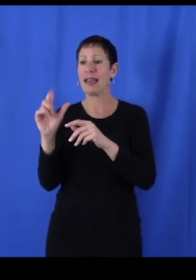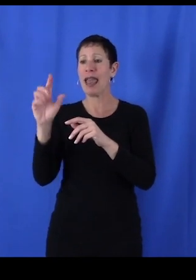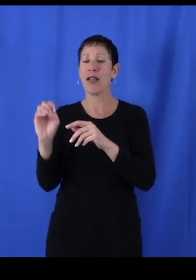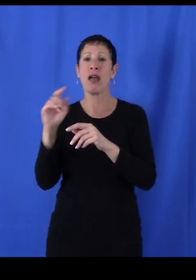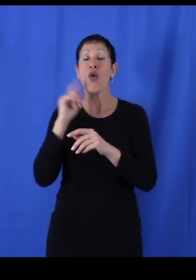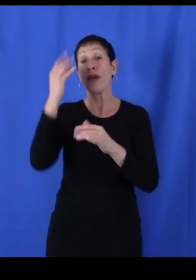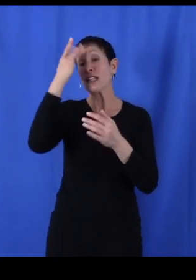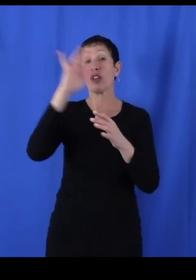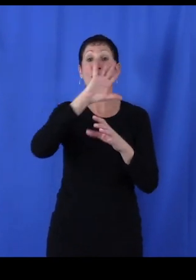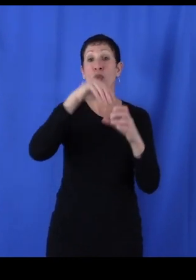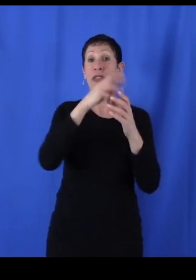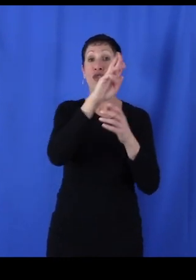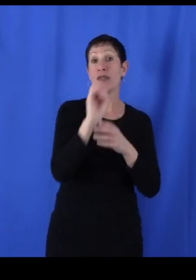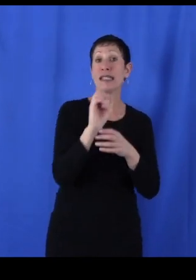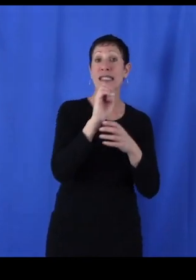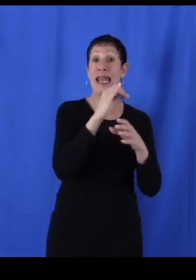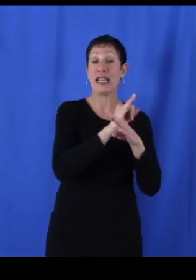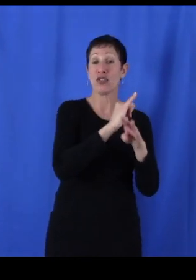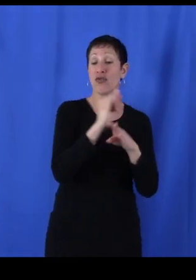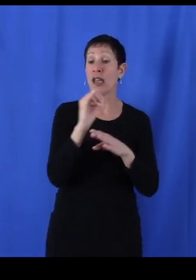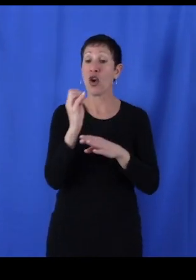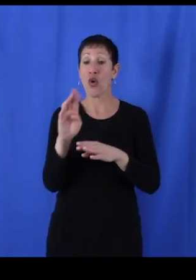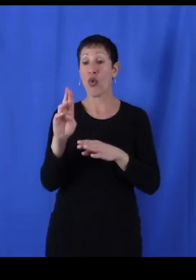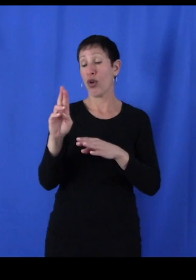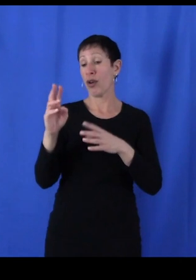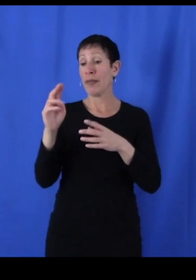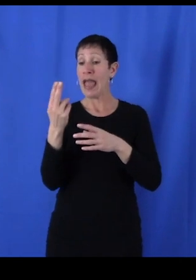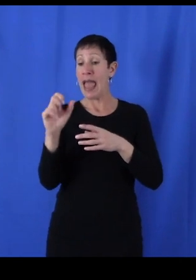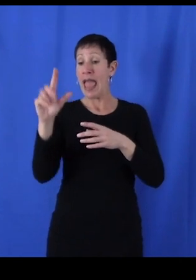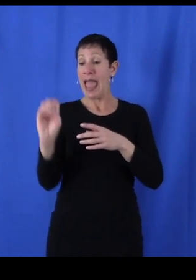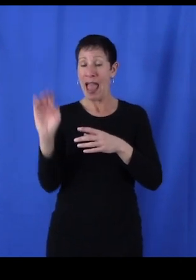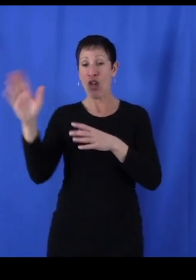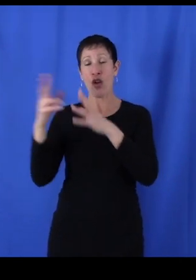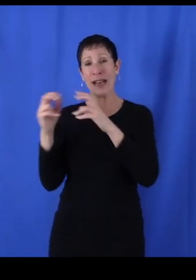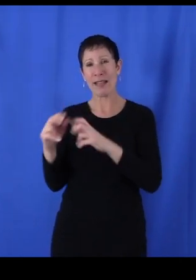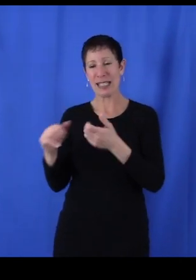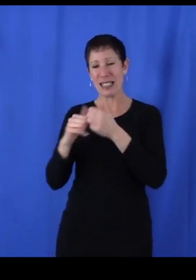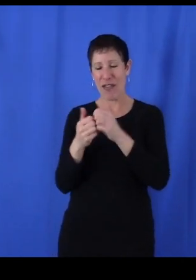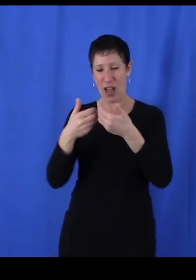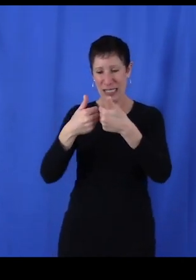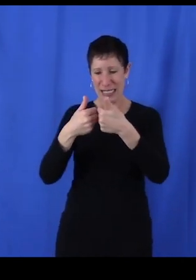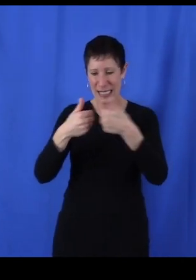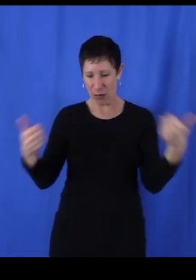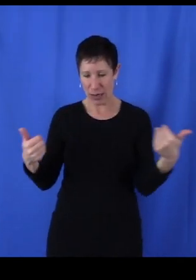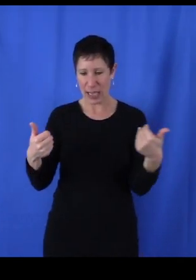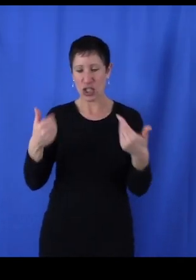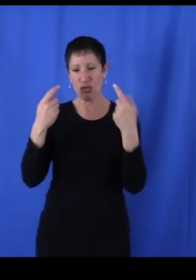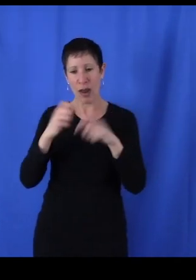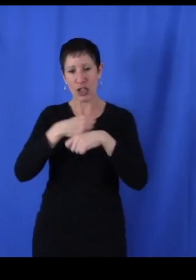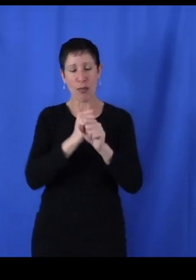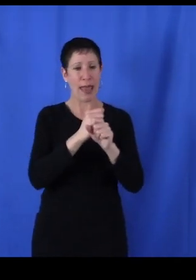industry, or Grace Elizabeth Hale's analysis of how segregation sought to make race and